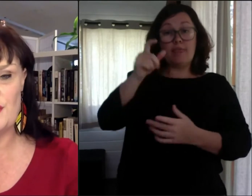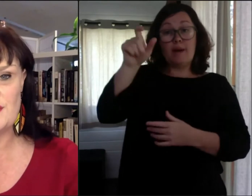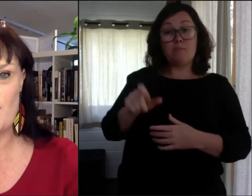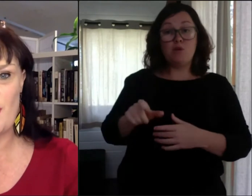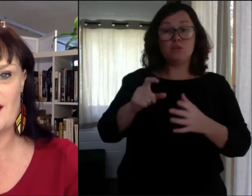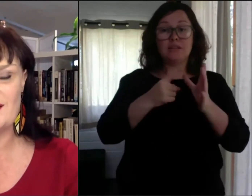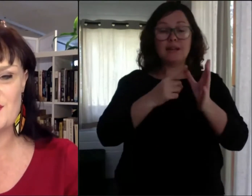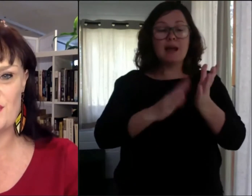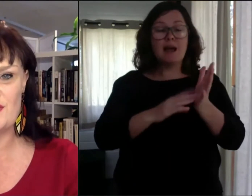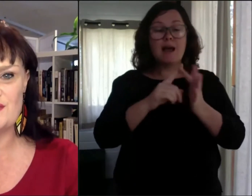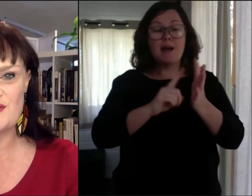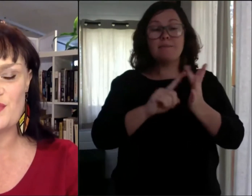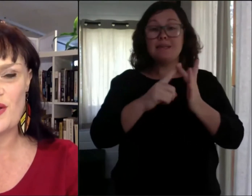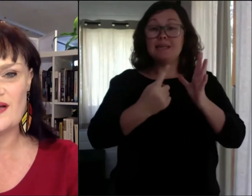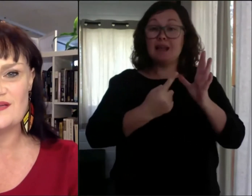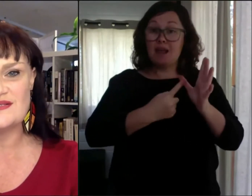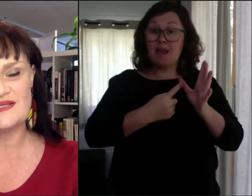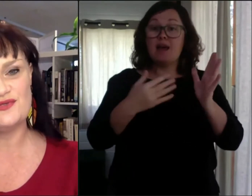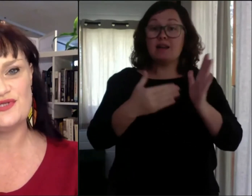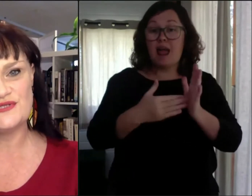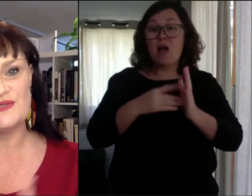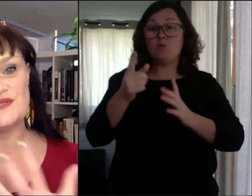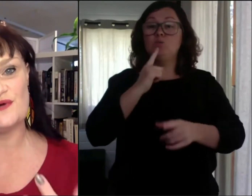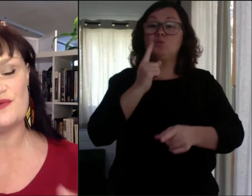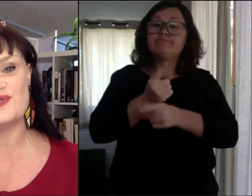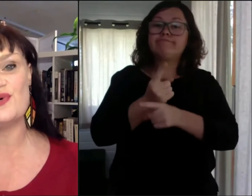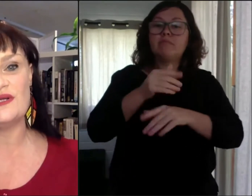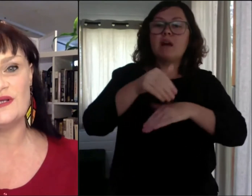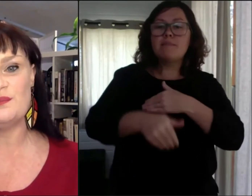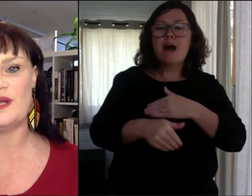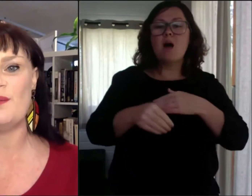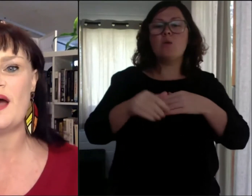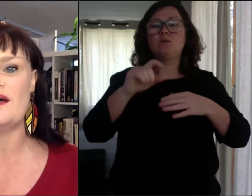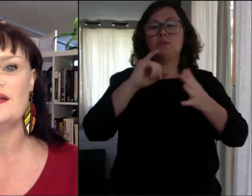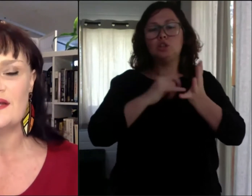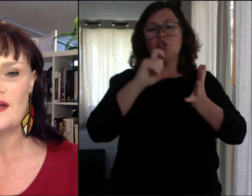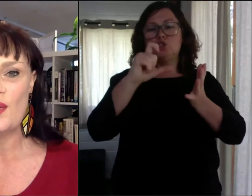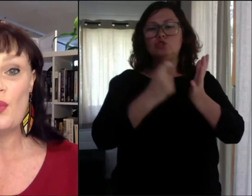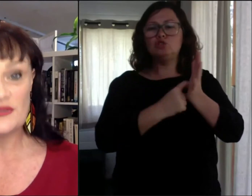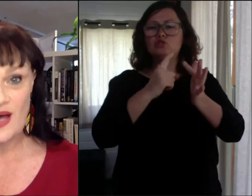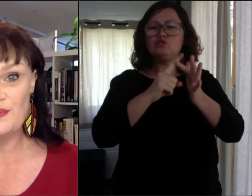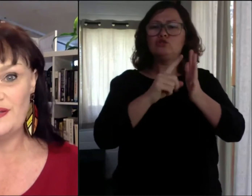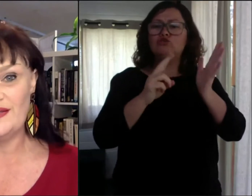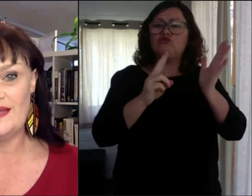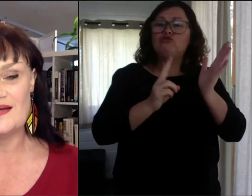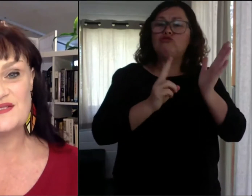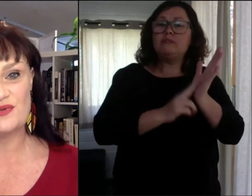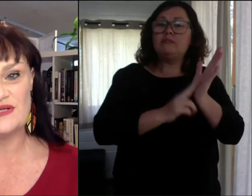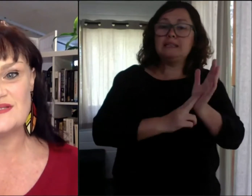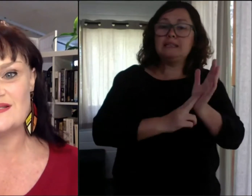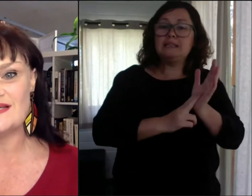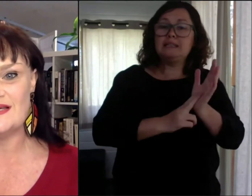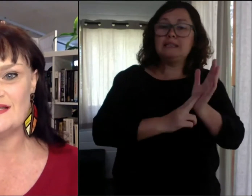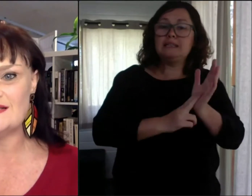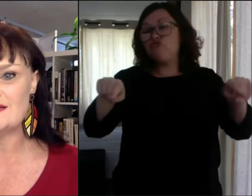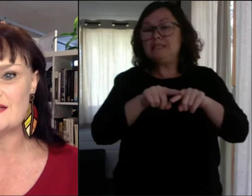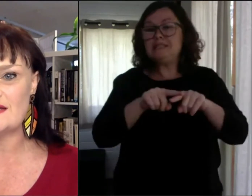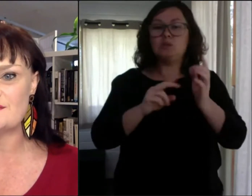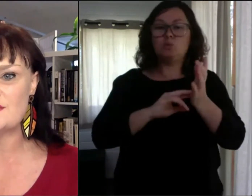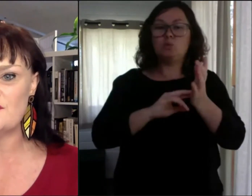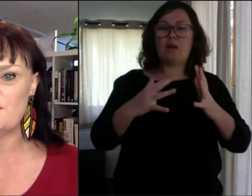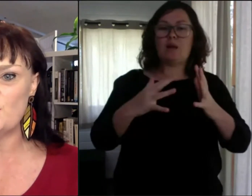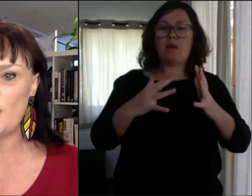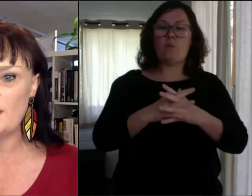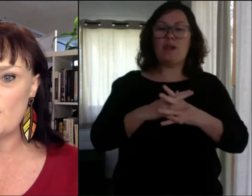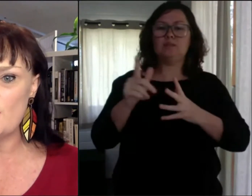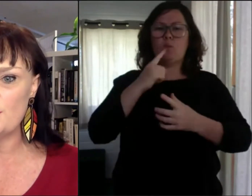few words about Screen New South Wales, introduce herself and talk a little bit about what's happening in our screen sector in this